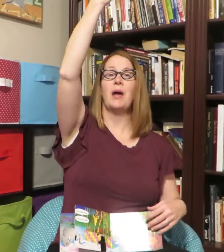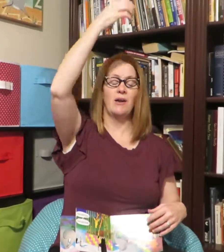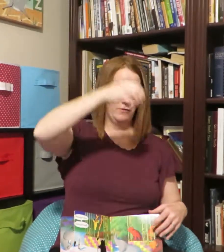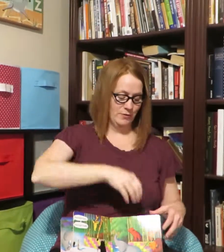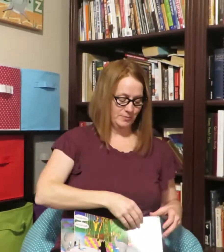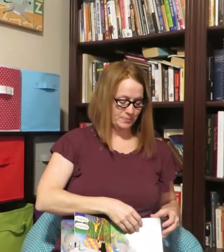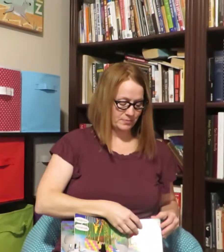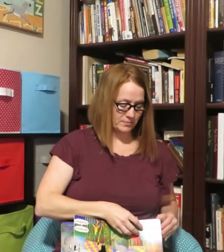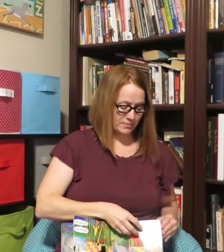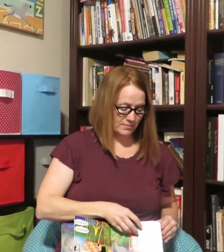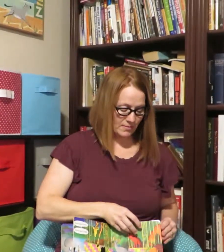giraffe.